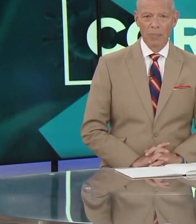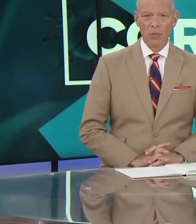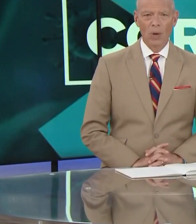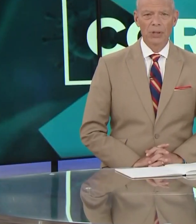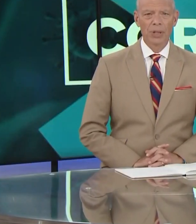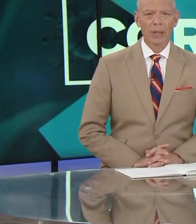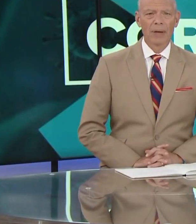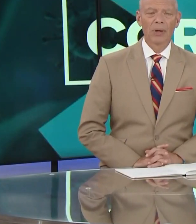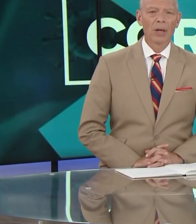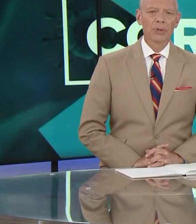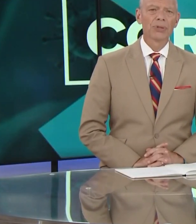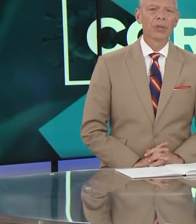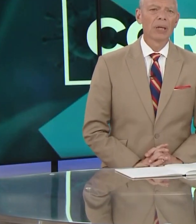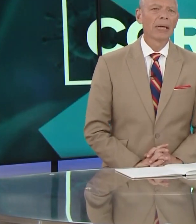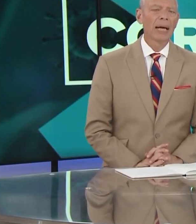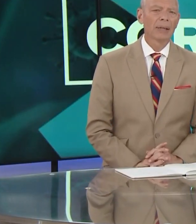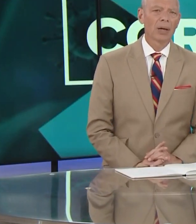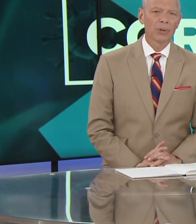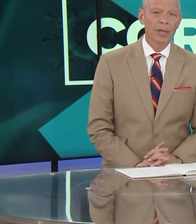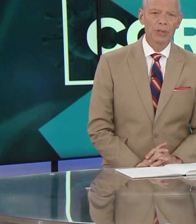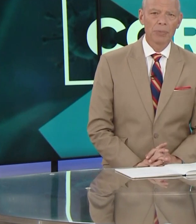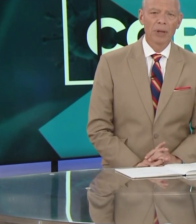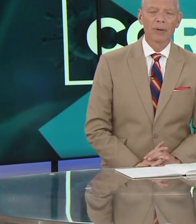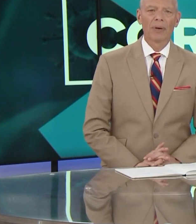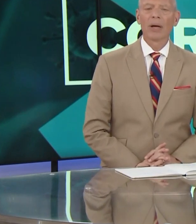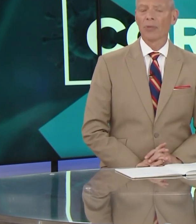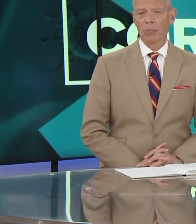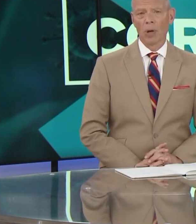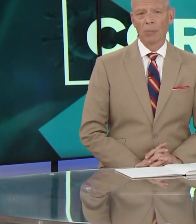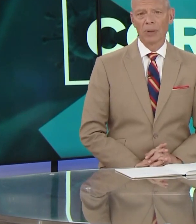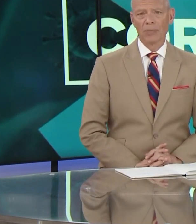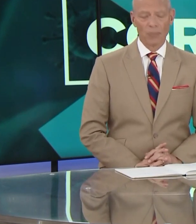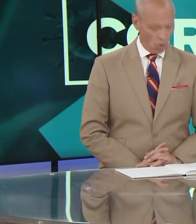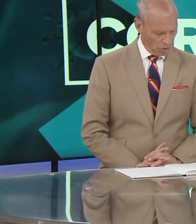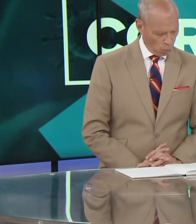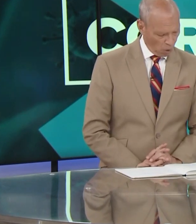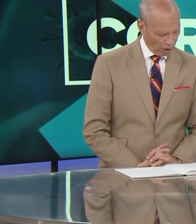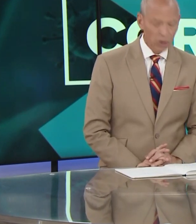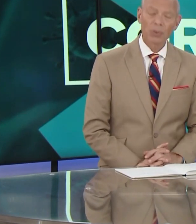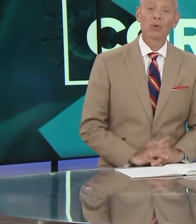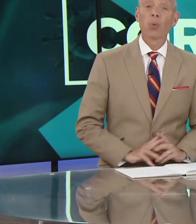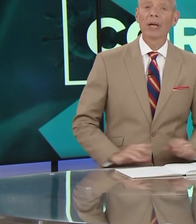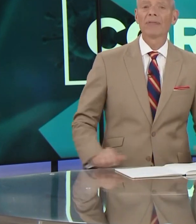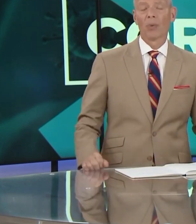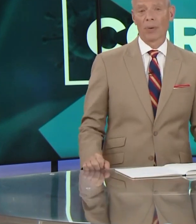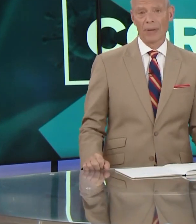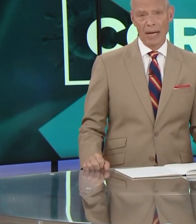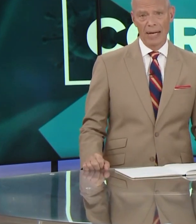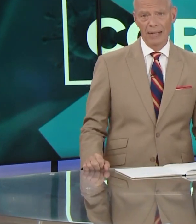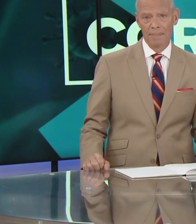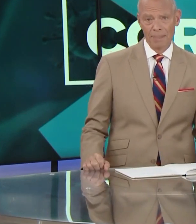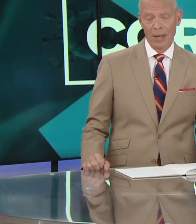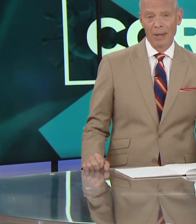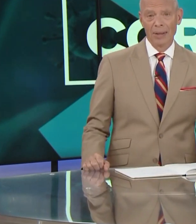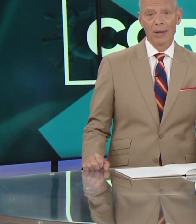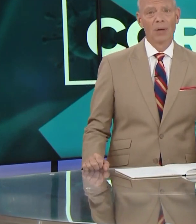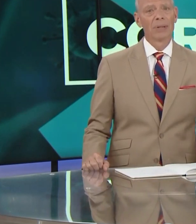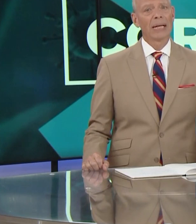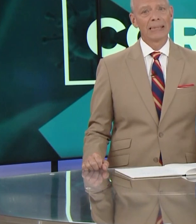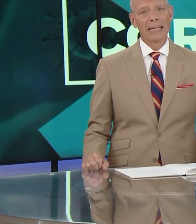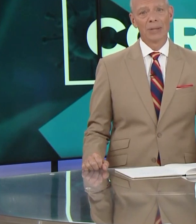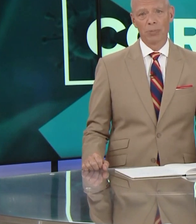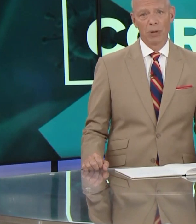And you've been watching Governor Hutchinson and Dr. Nate Smith of our health department on the 124th day